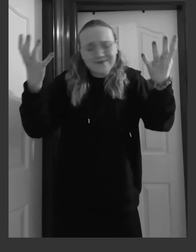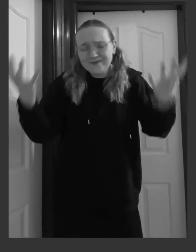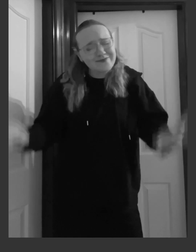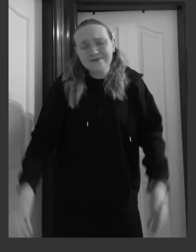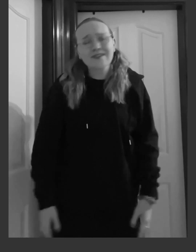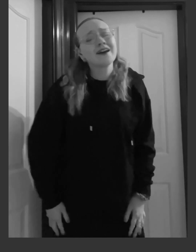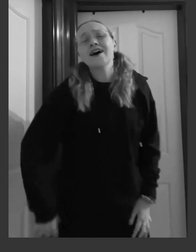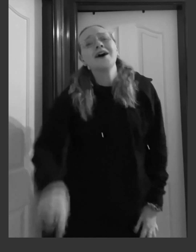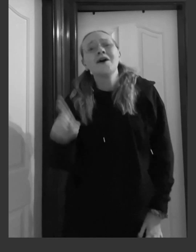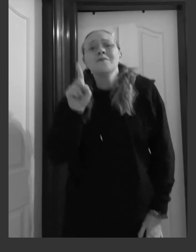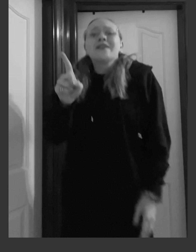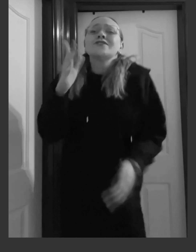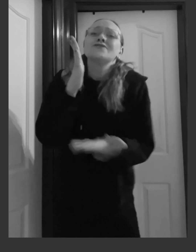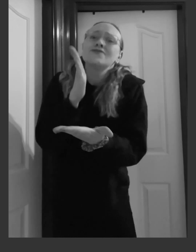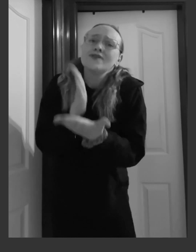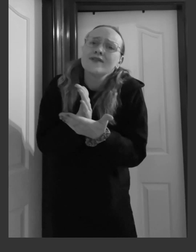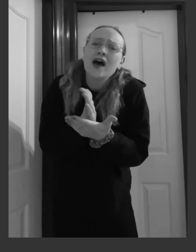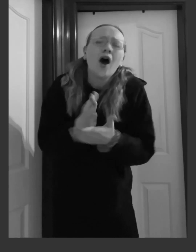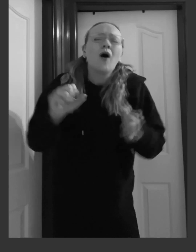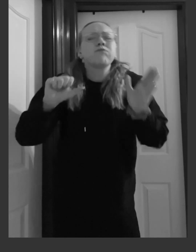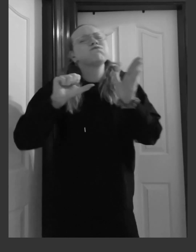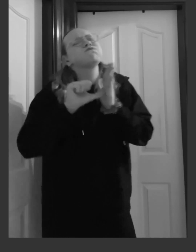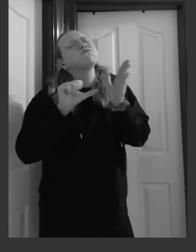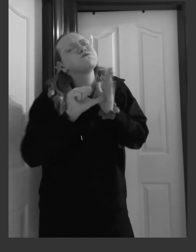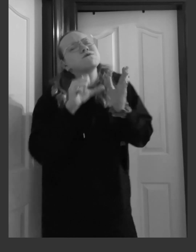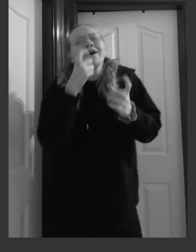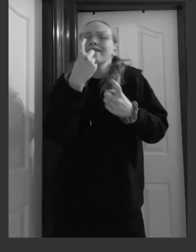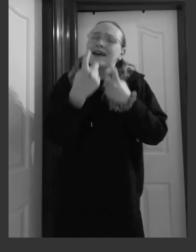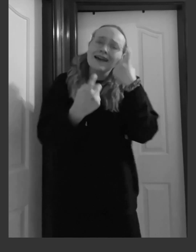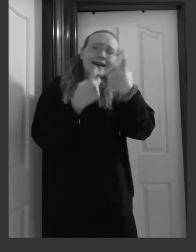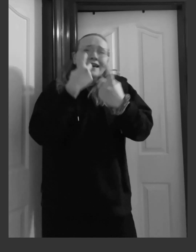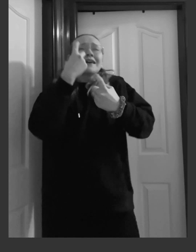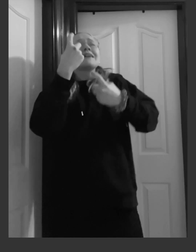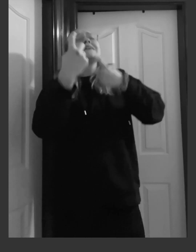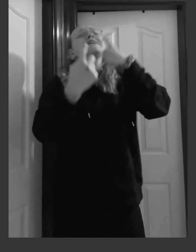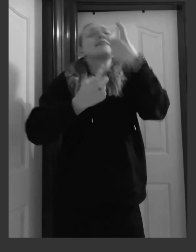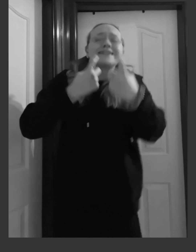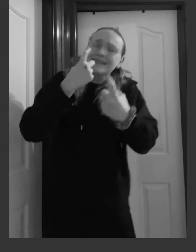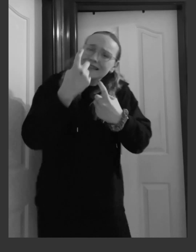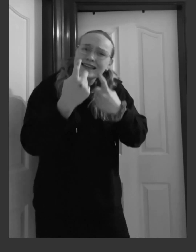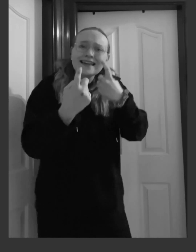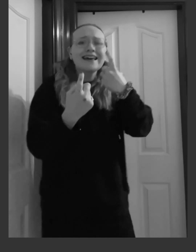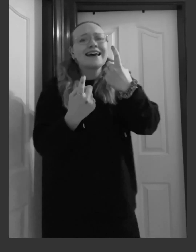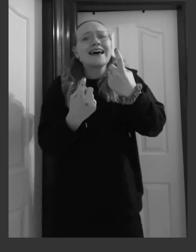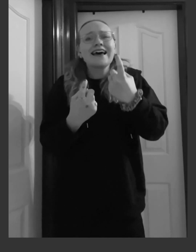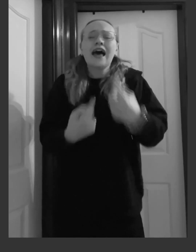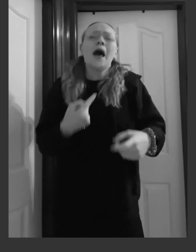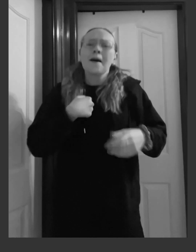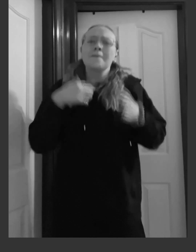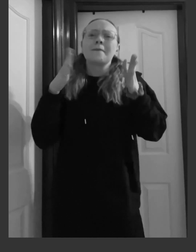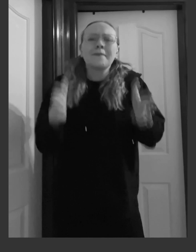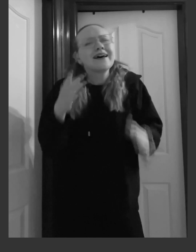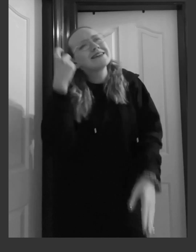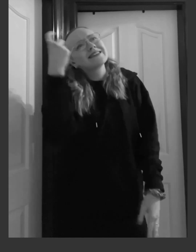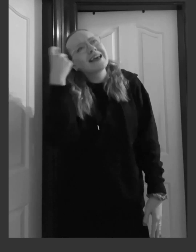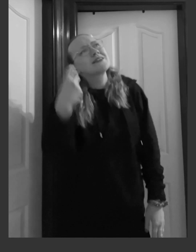But the truth was hard to find I better think twice I